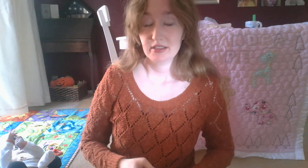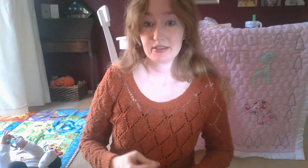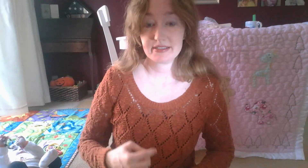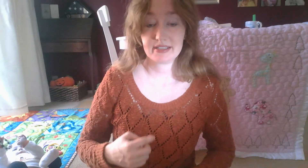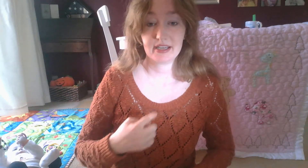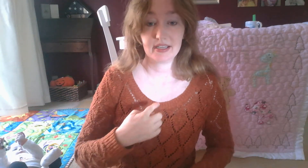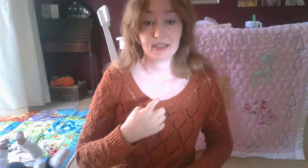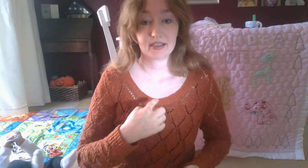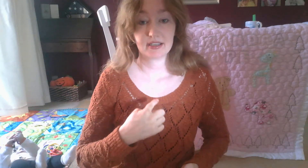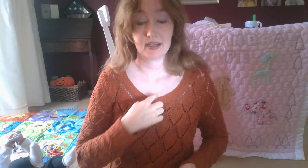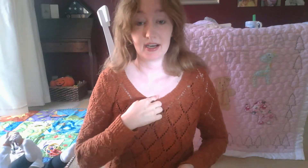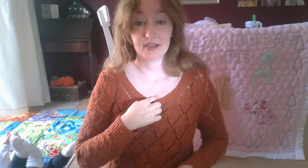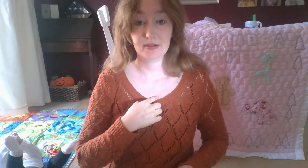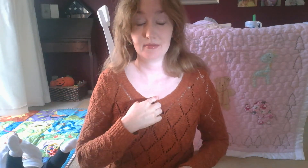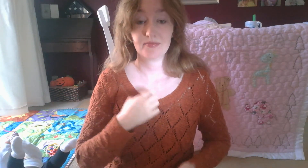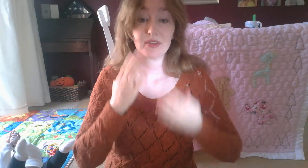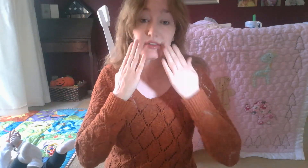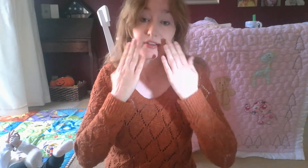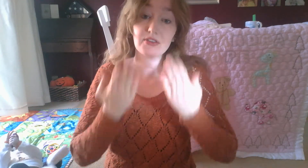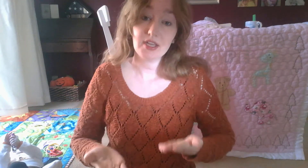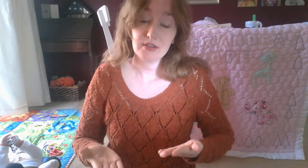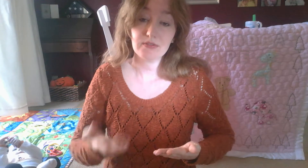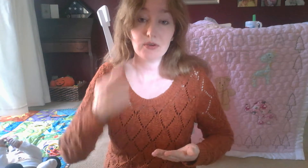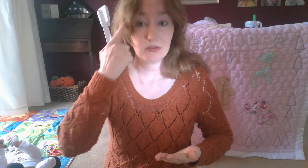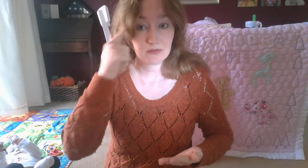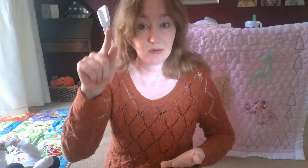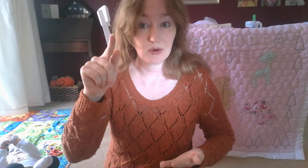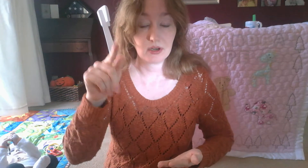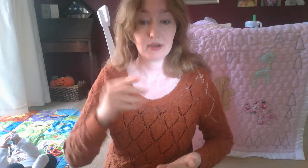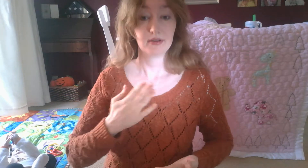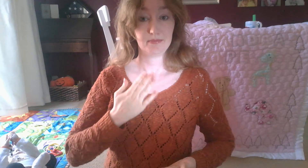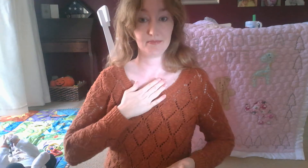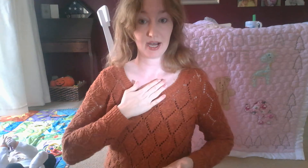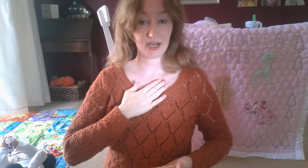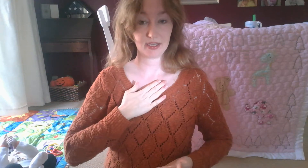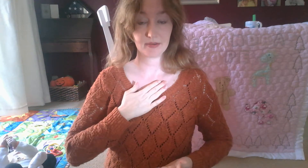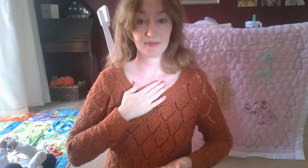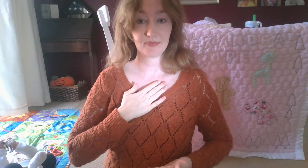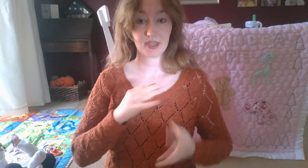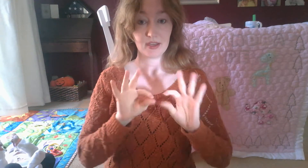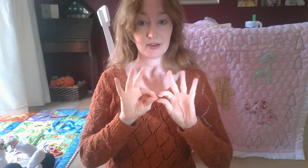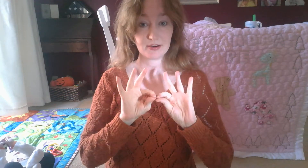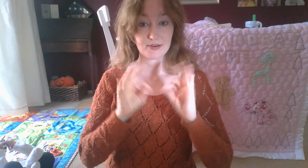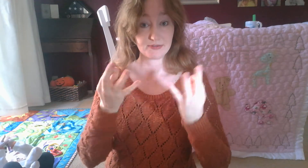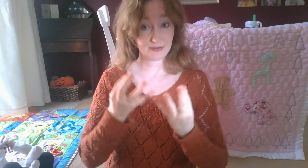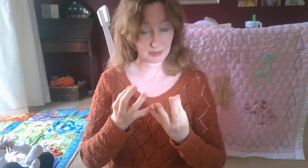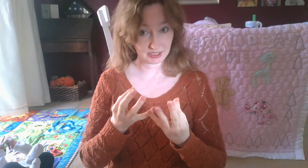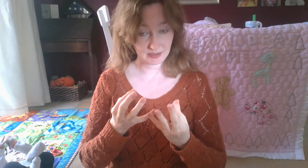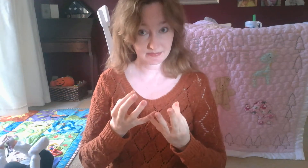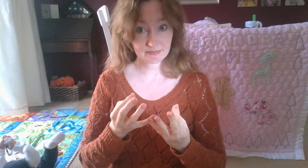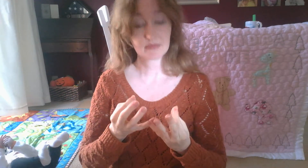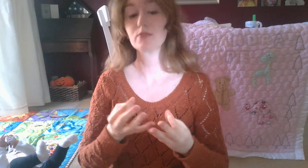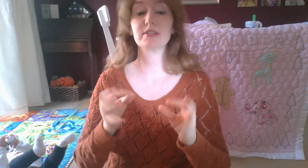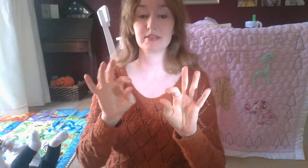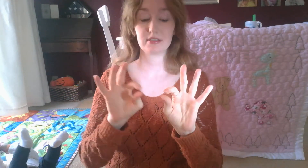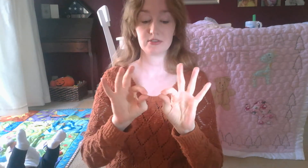You could say, "I'm thankful for my family," which is